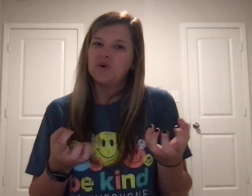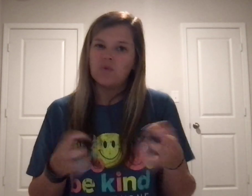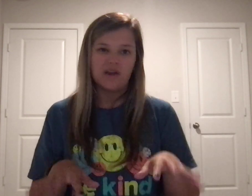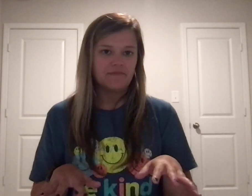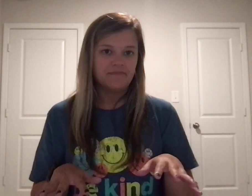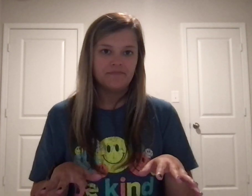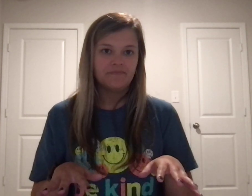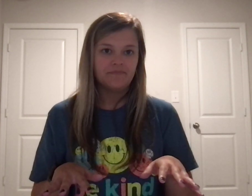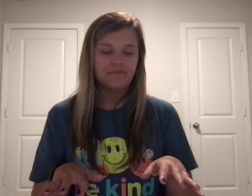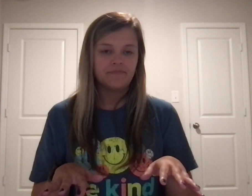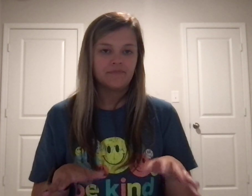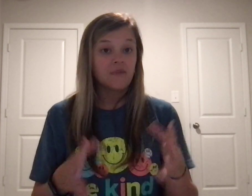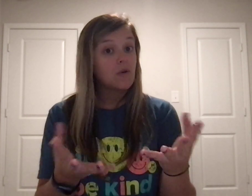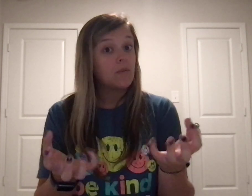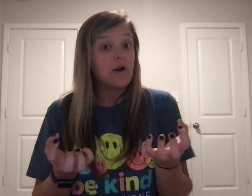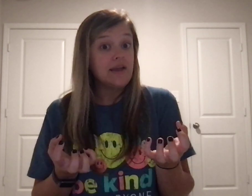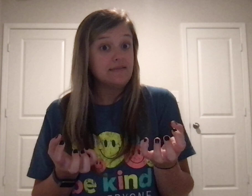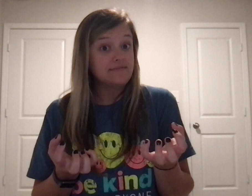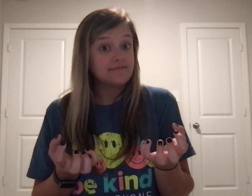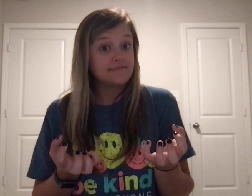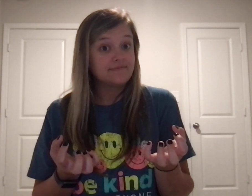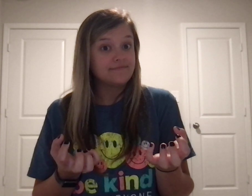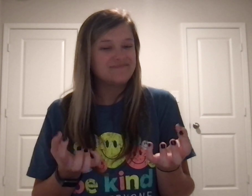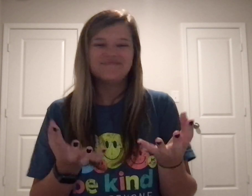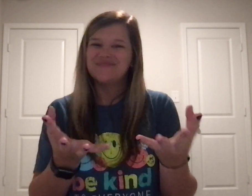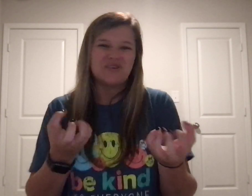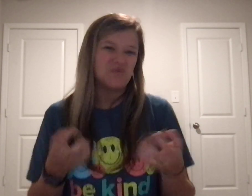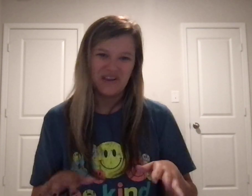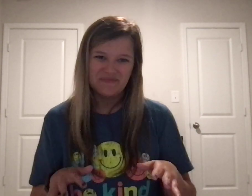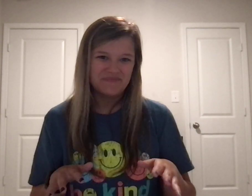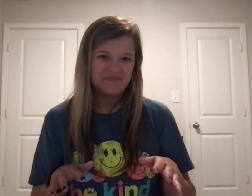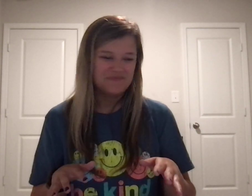want. Want. Don't want.